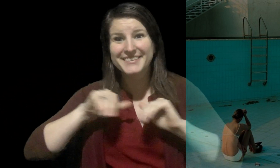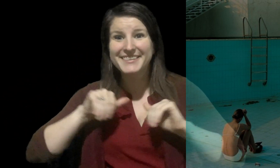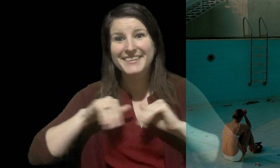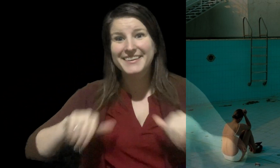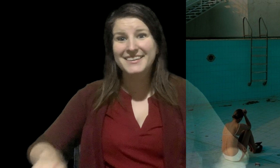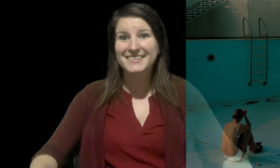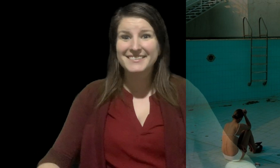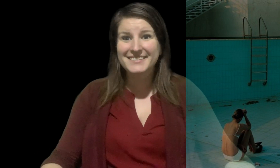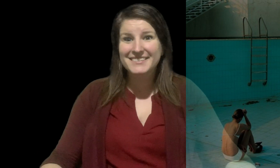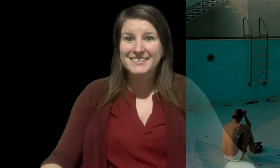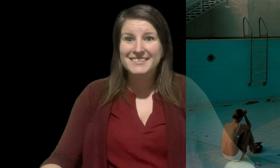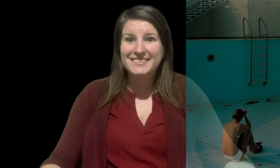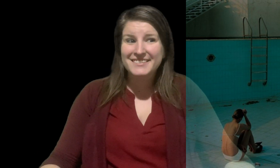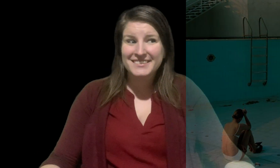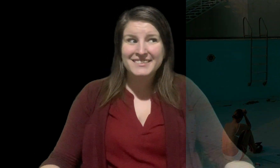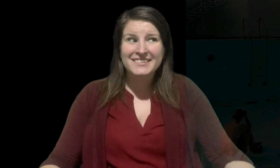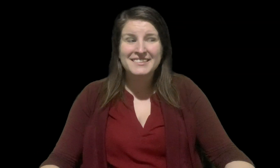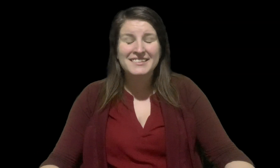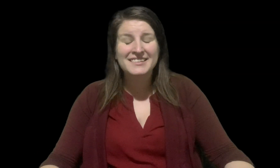learn how to swim."